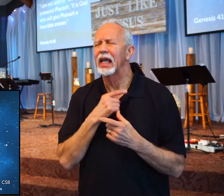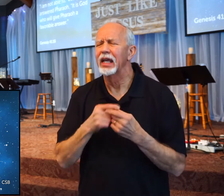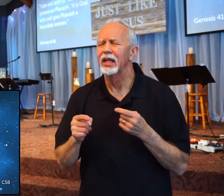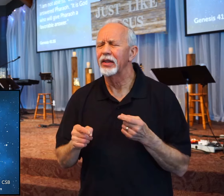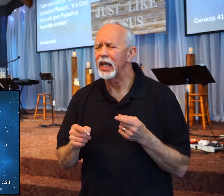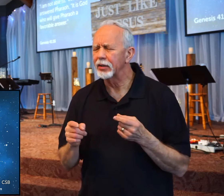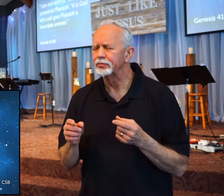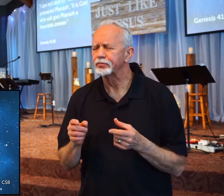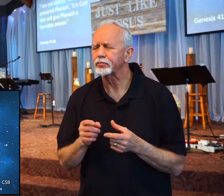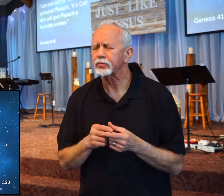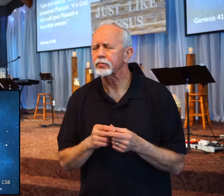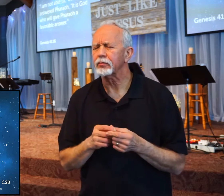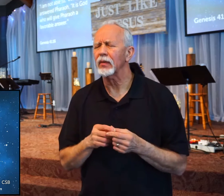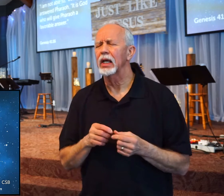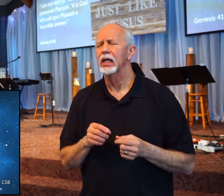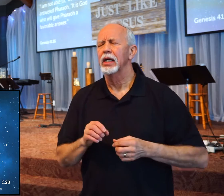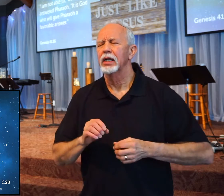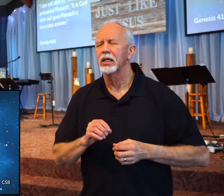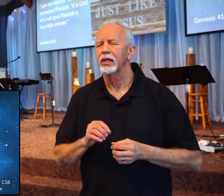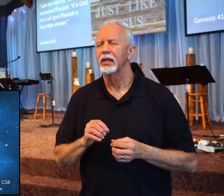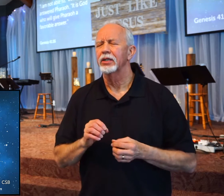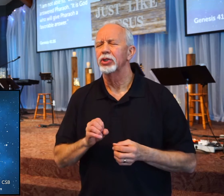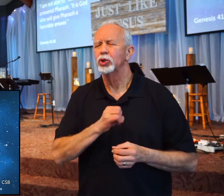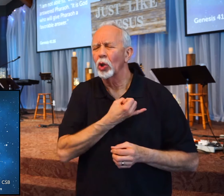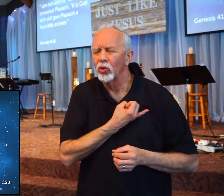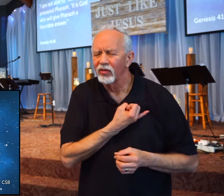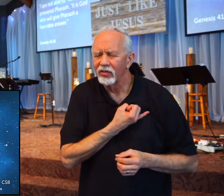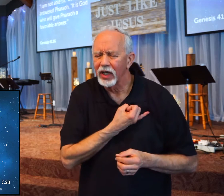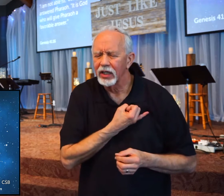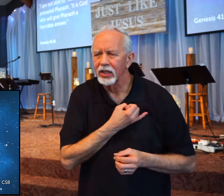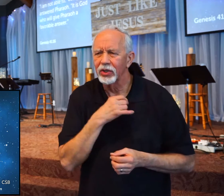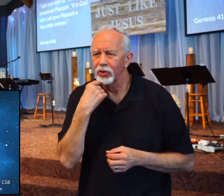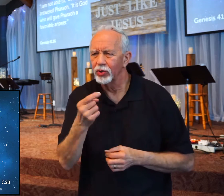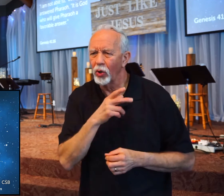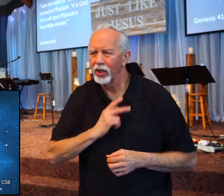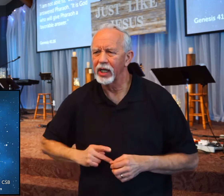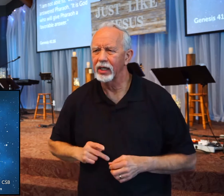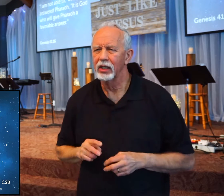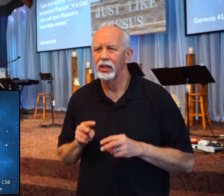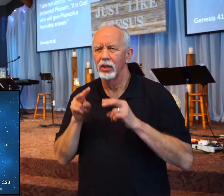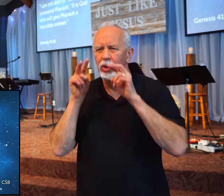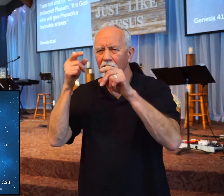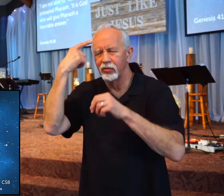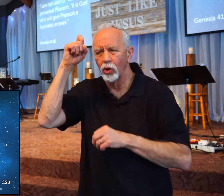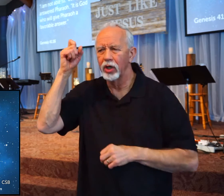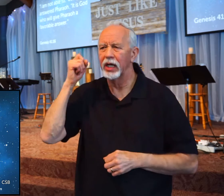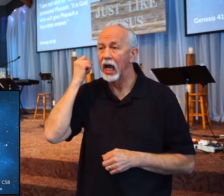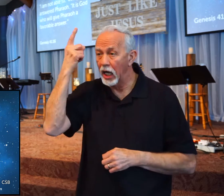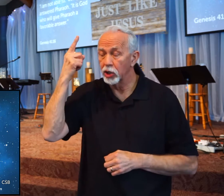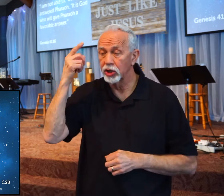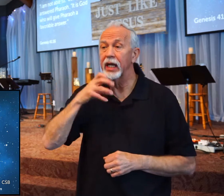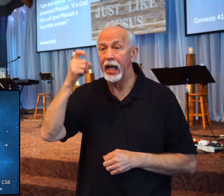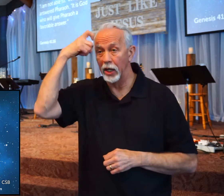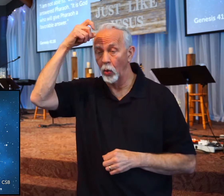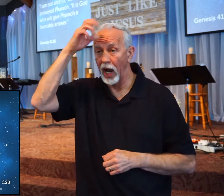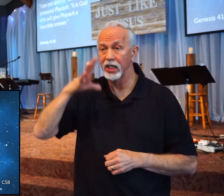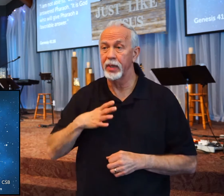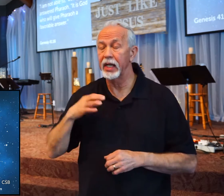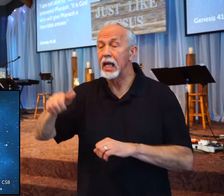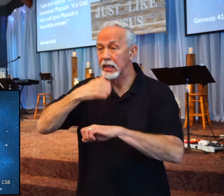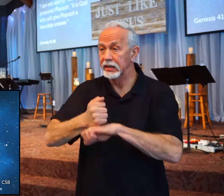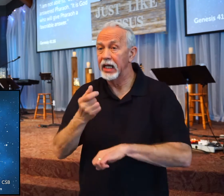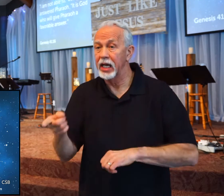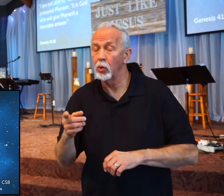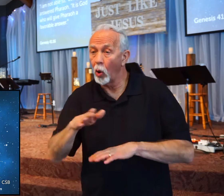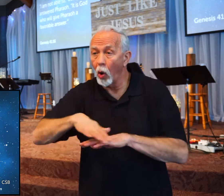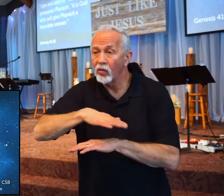through 36 provides the answer. Joseph told Pharaoh to look for a discerning and wise man and to set him over